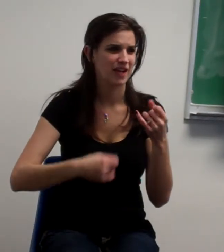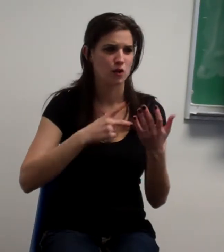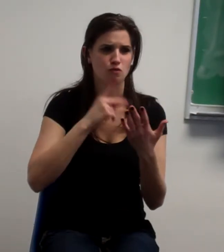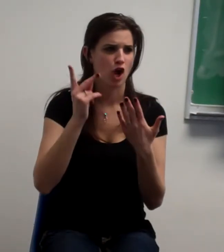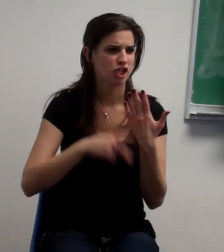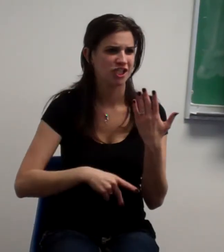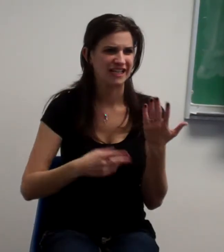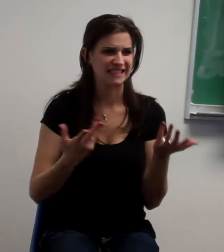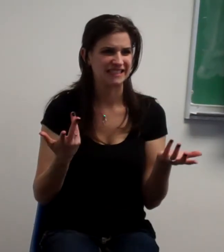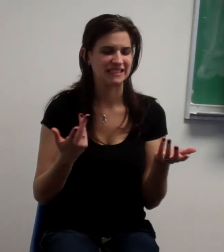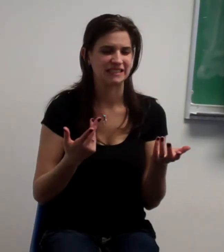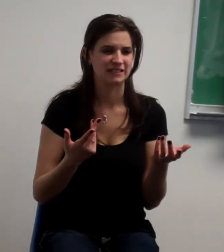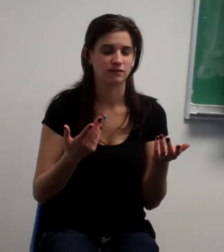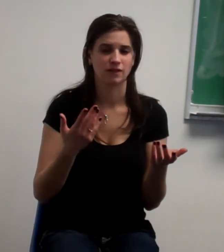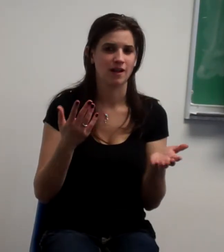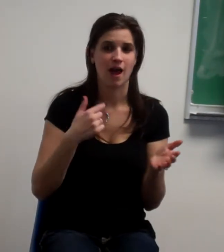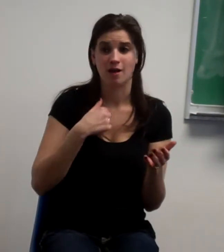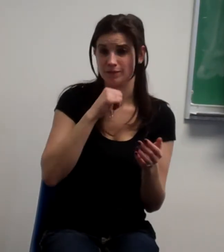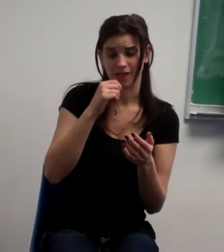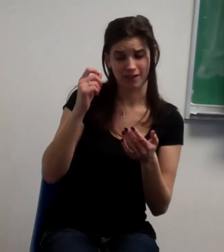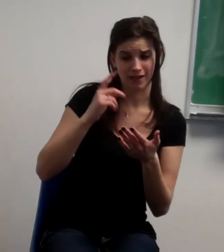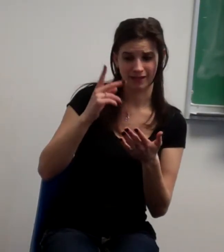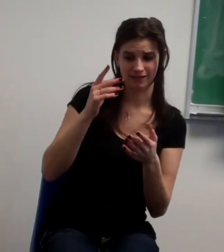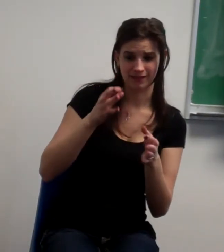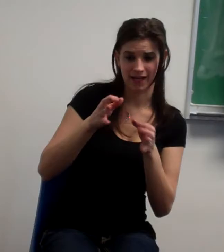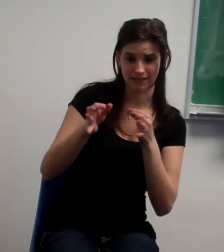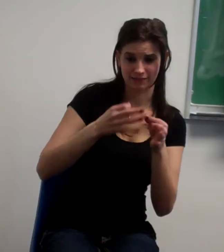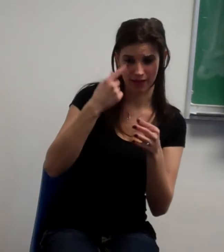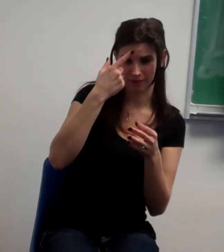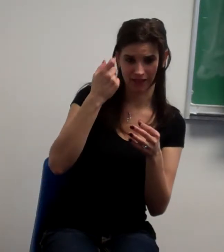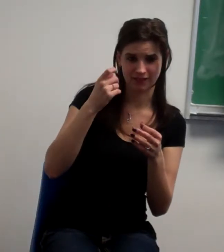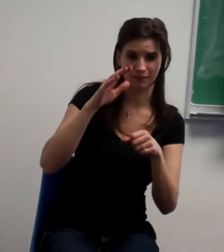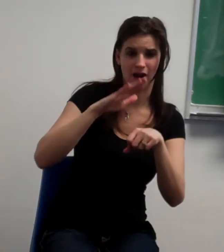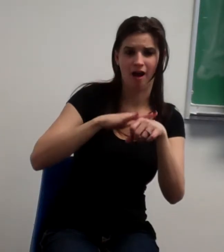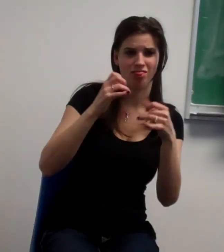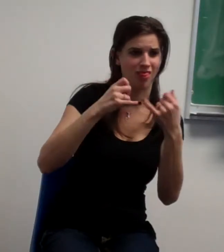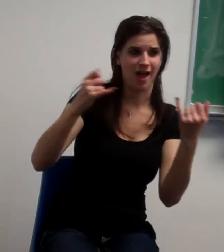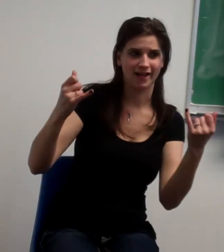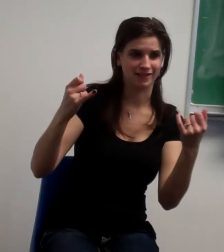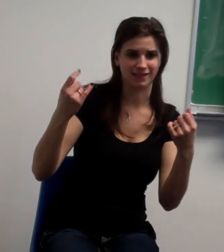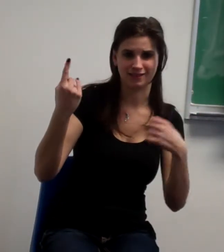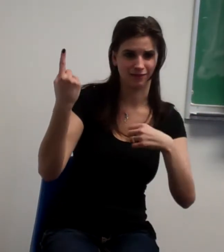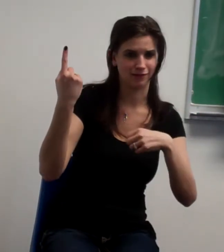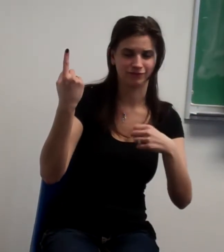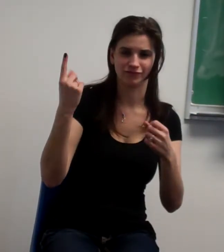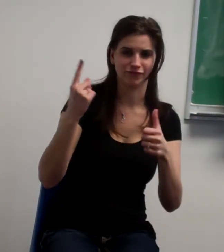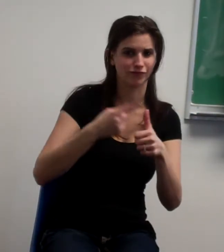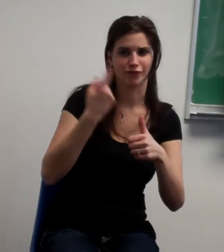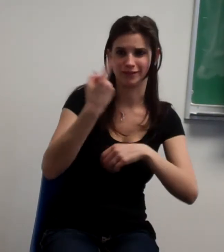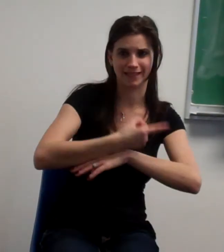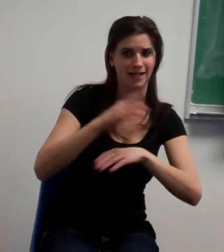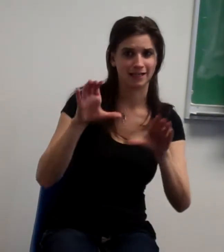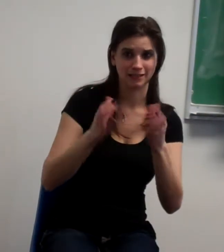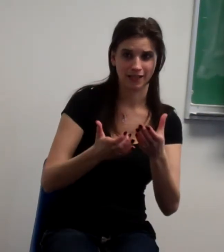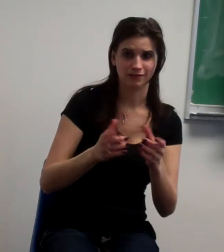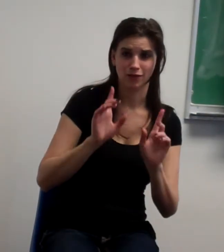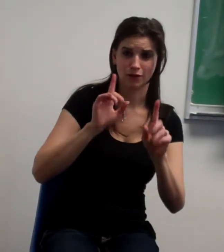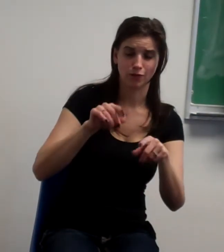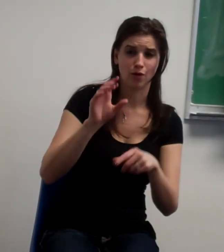it's online. It's been online from day one. All you got to do is look. You know how to get on Oasis, right? And just go to where it says syllabus.